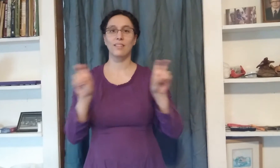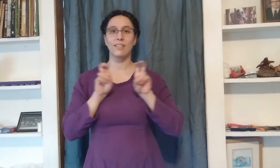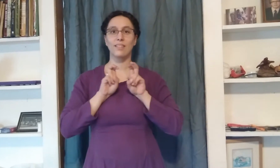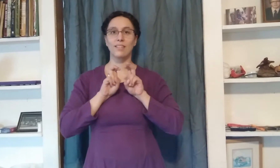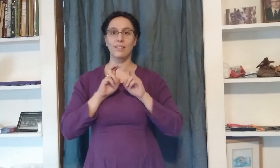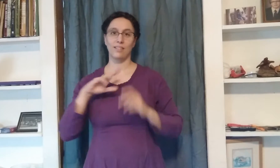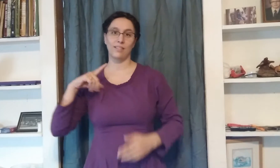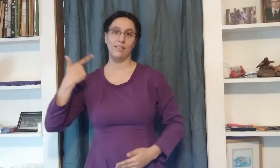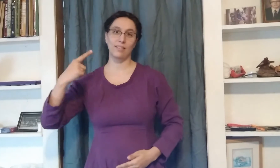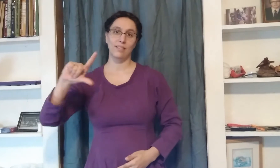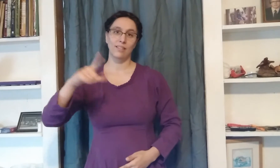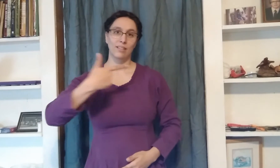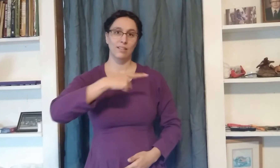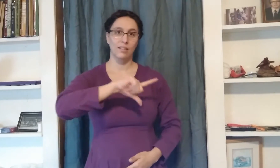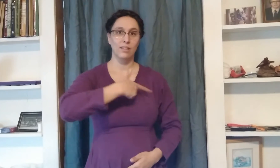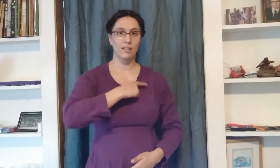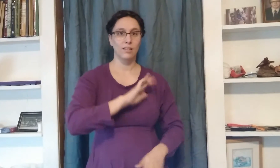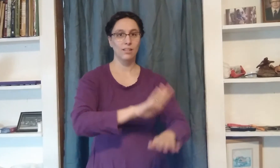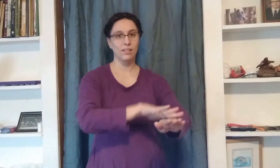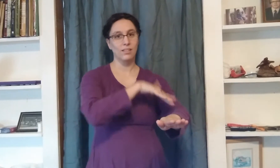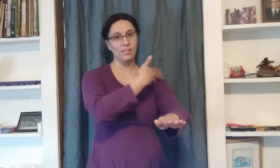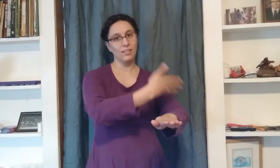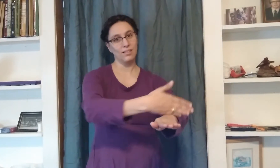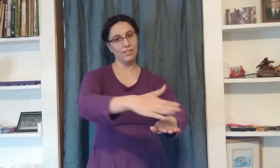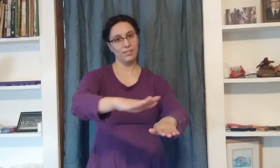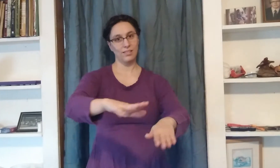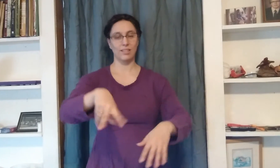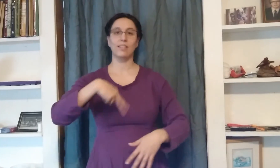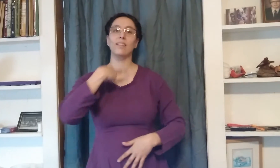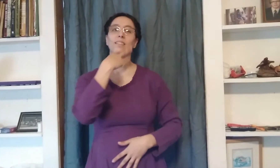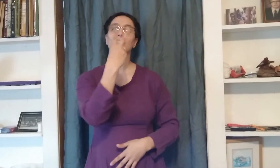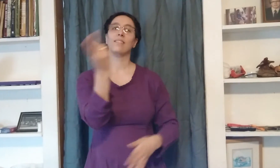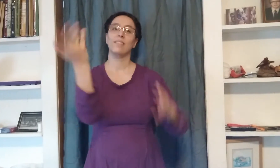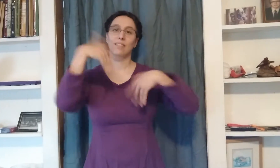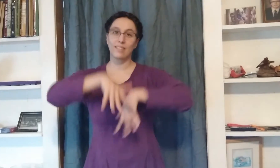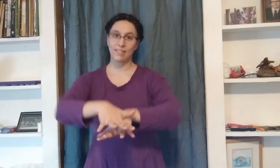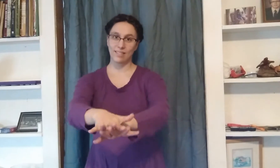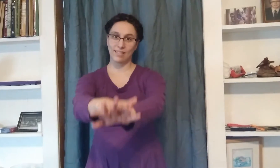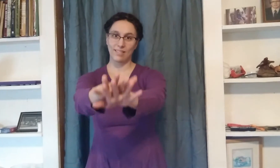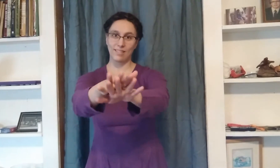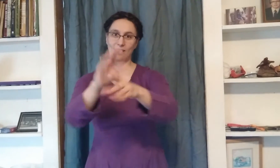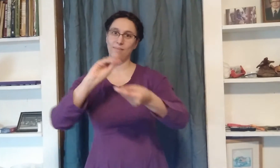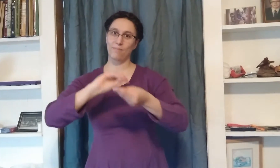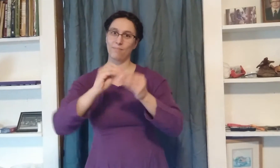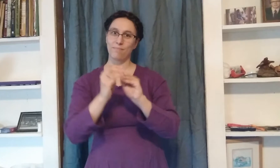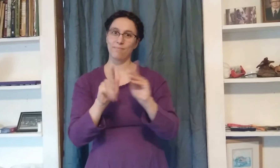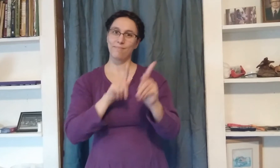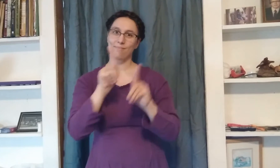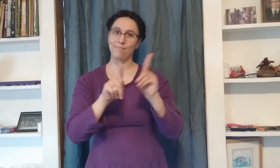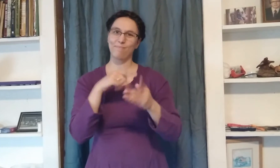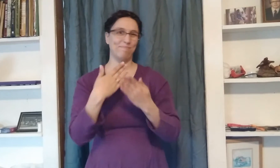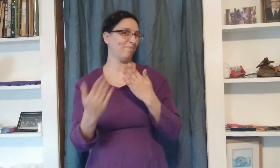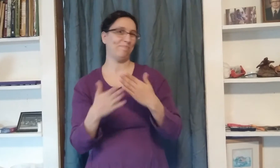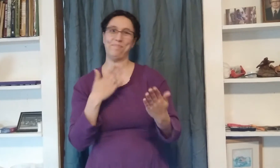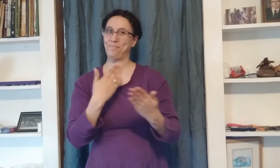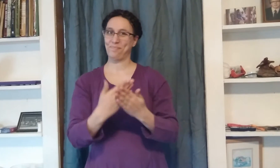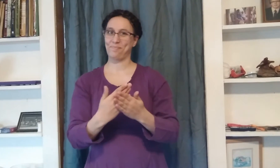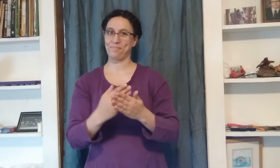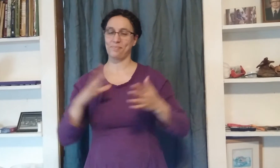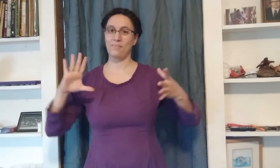fire, singing old songs and new, and our voices combine, whether many or few.